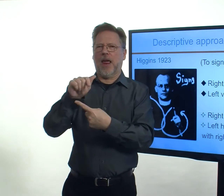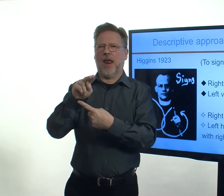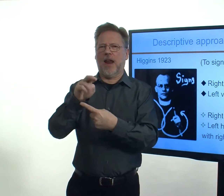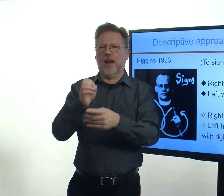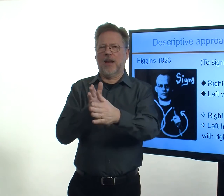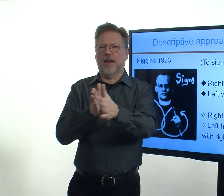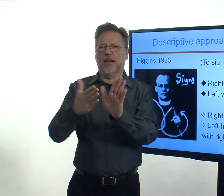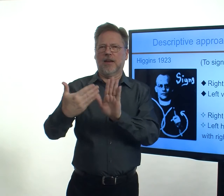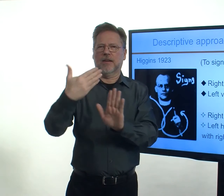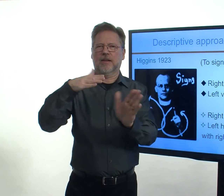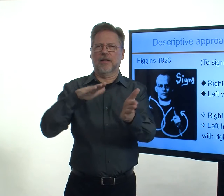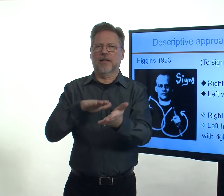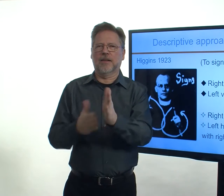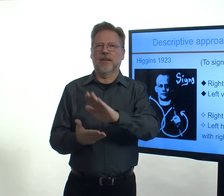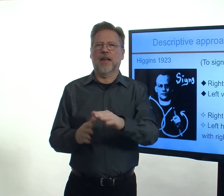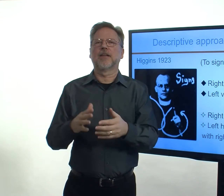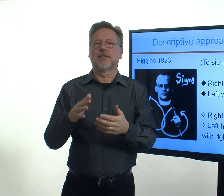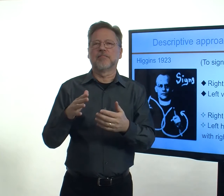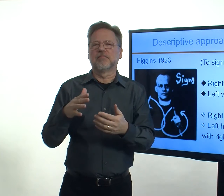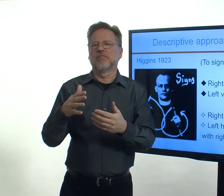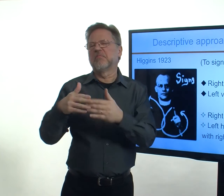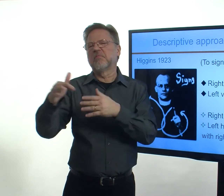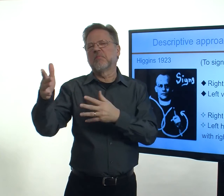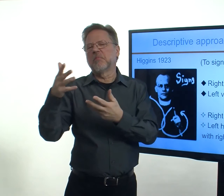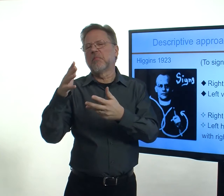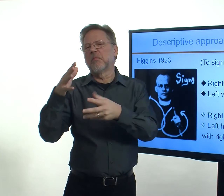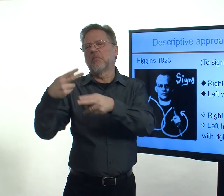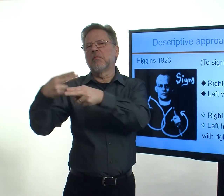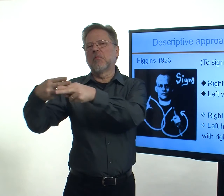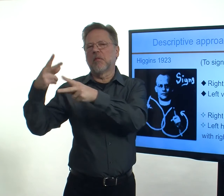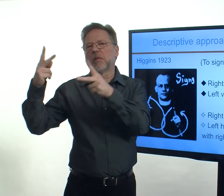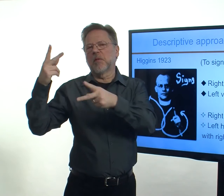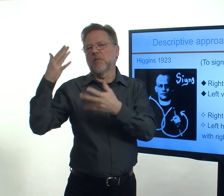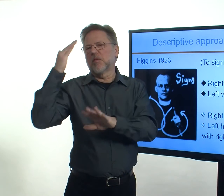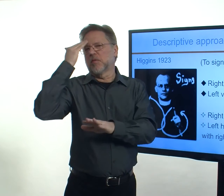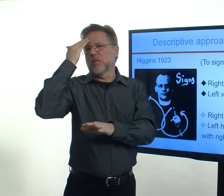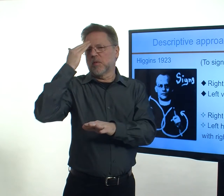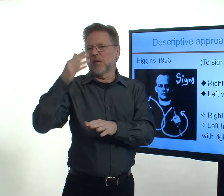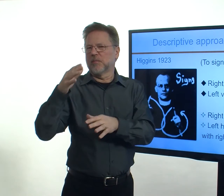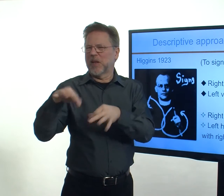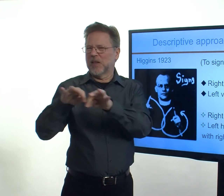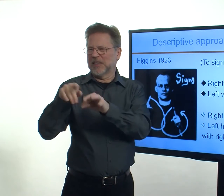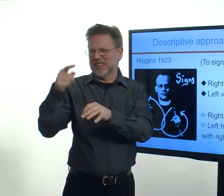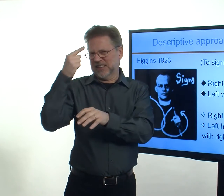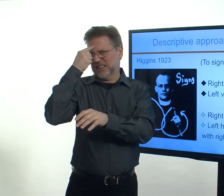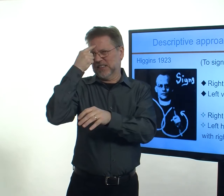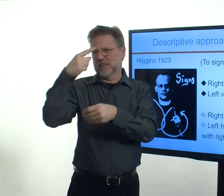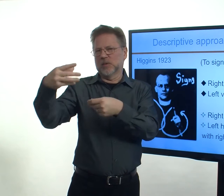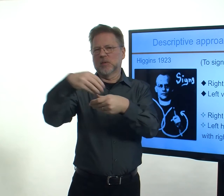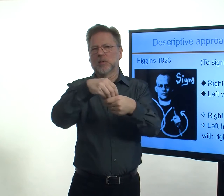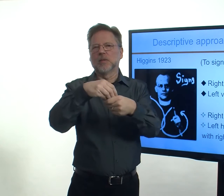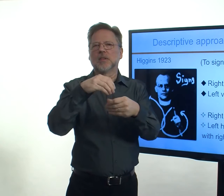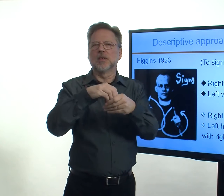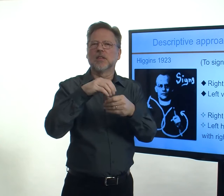Now, the plane is important. This is recognized in later research and is included in chirology,